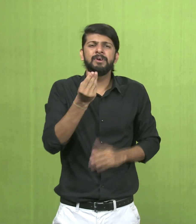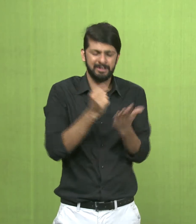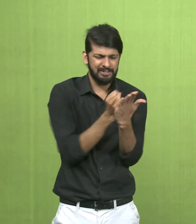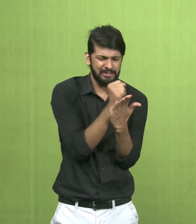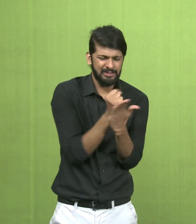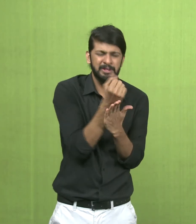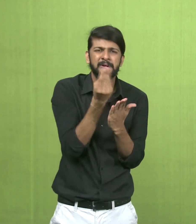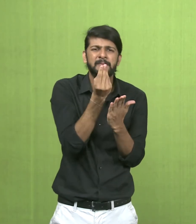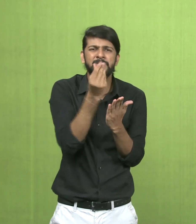using the henna powder.